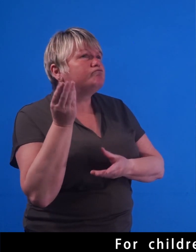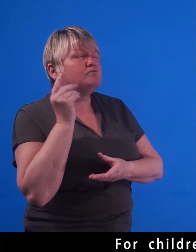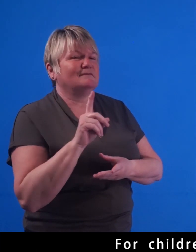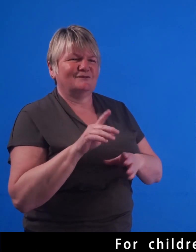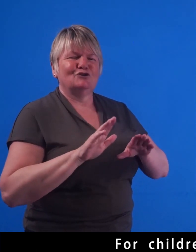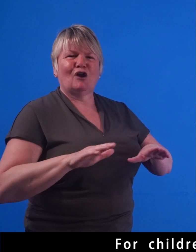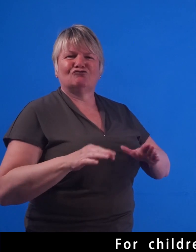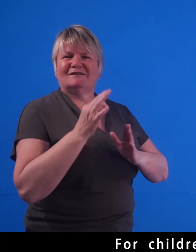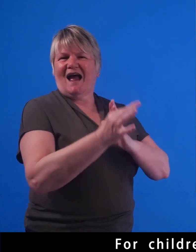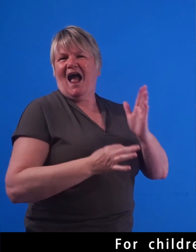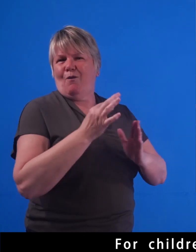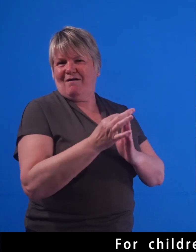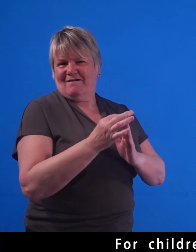radio programme was Children's Hour.